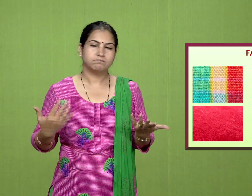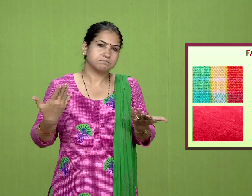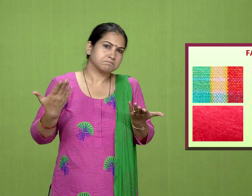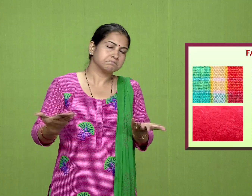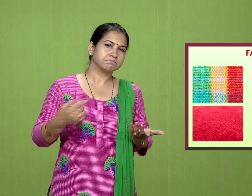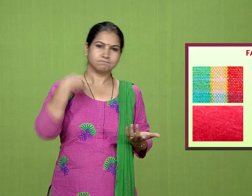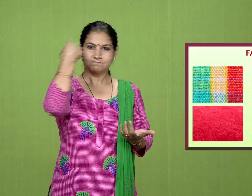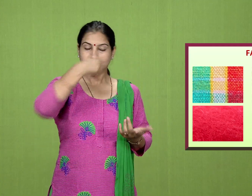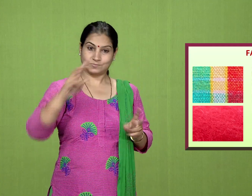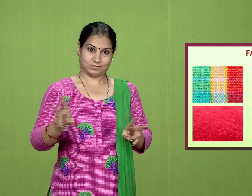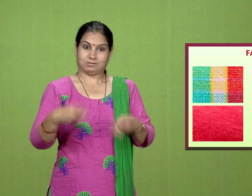unusual look,